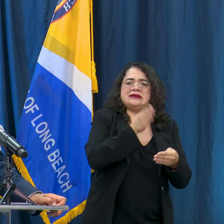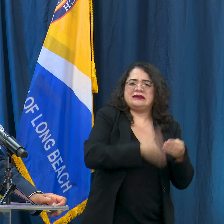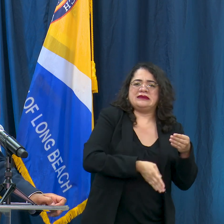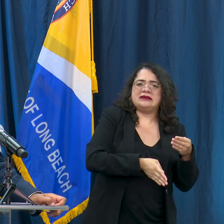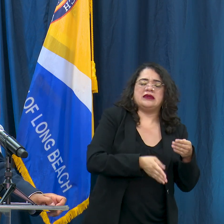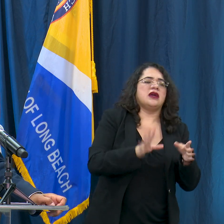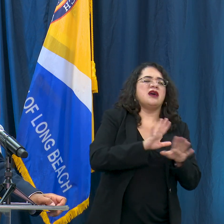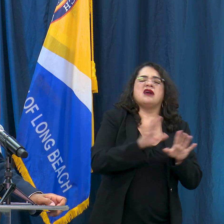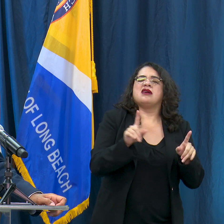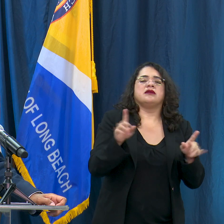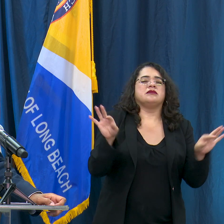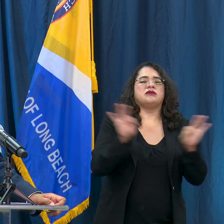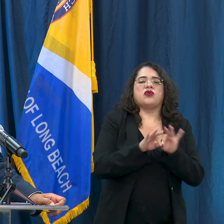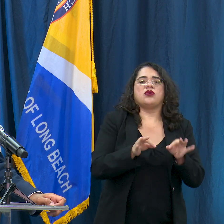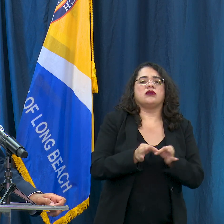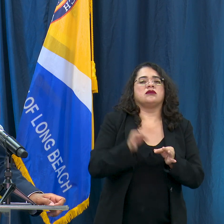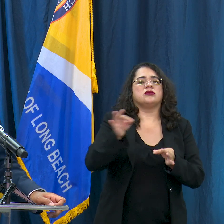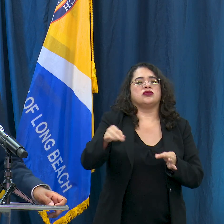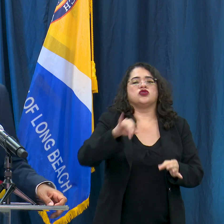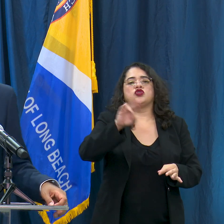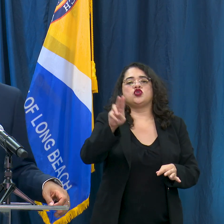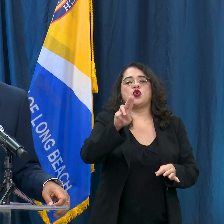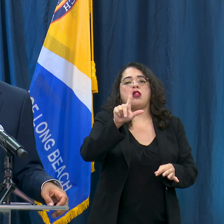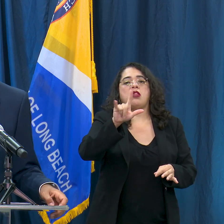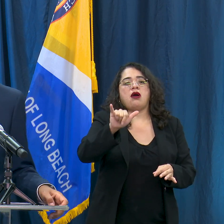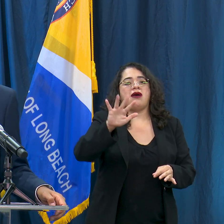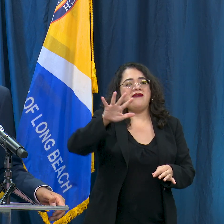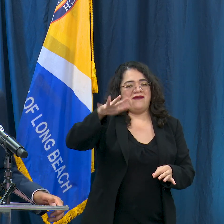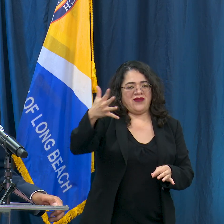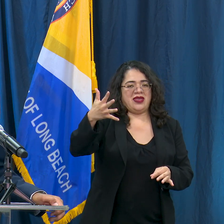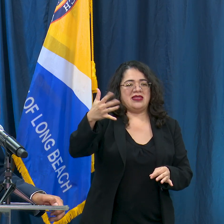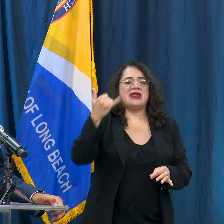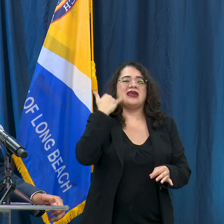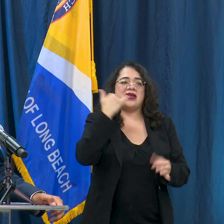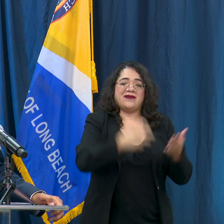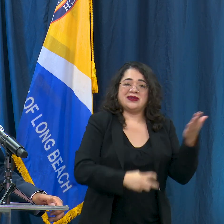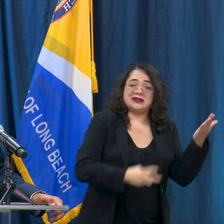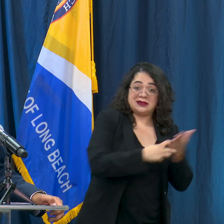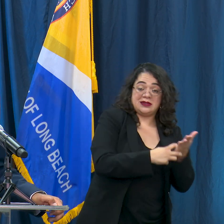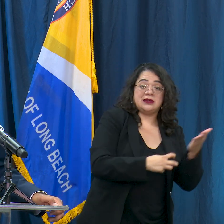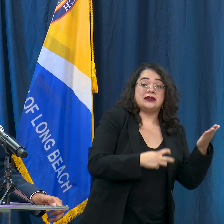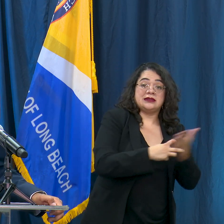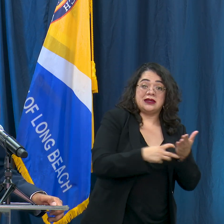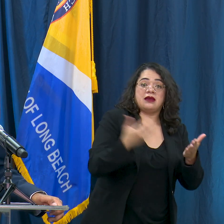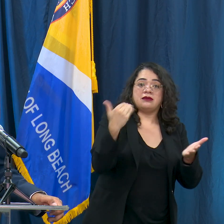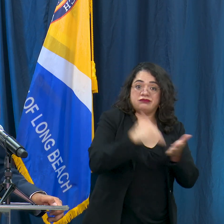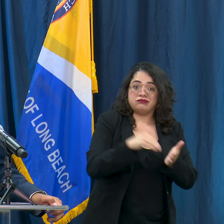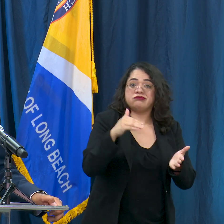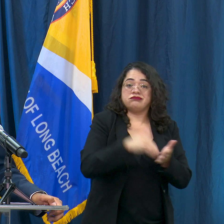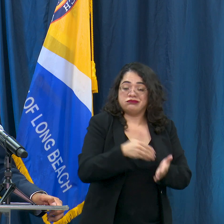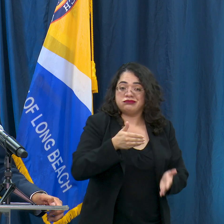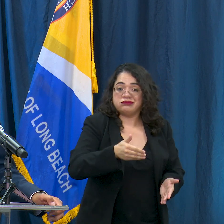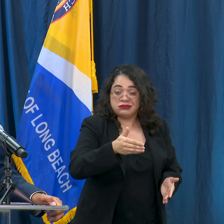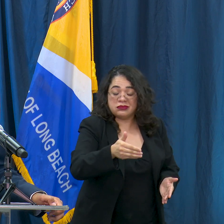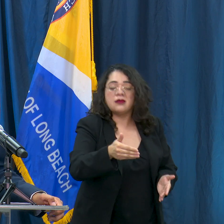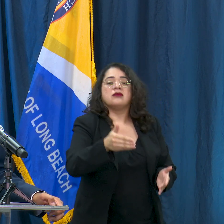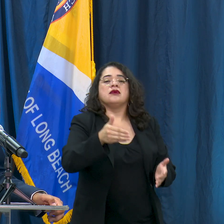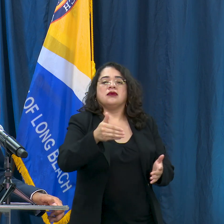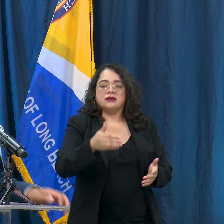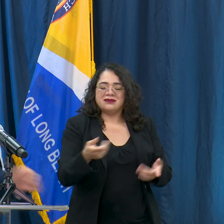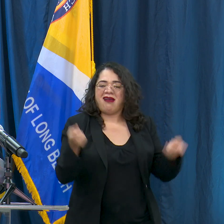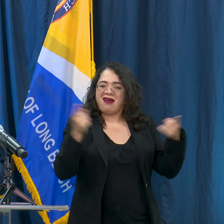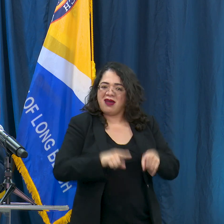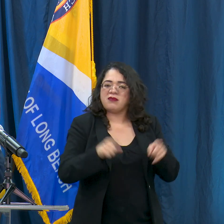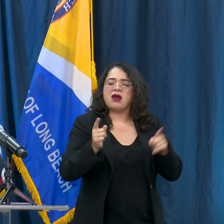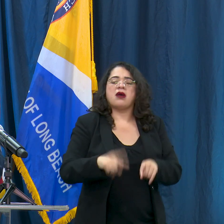through July 5th. And so if you continue to receive a citation as it relates to street sweeping and it's COVID